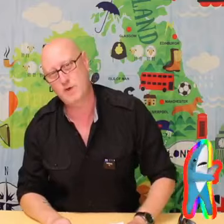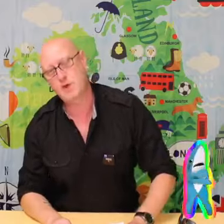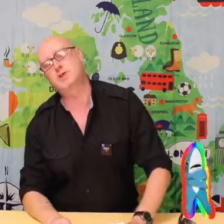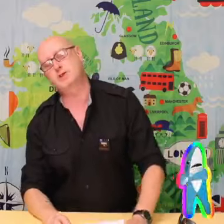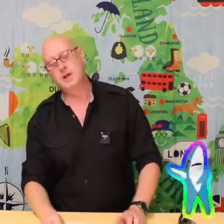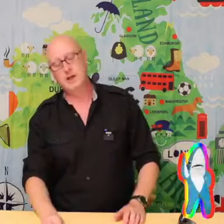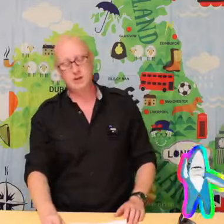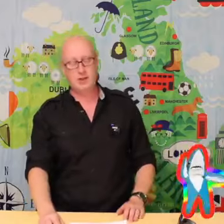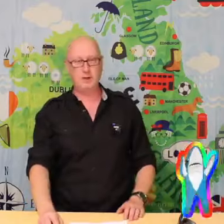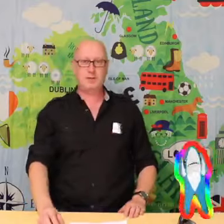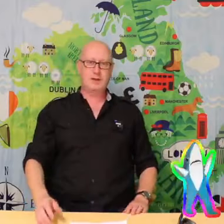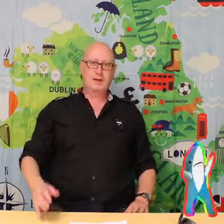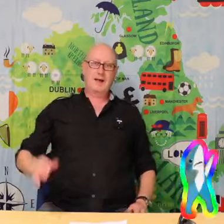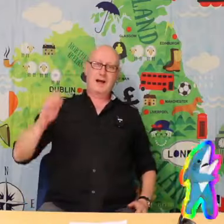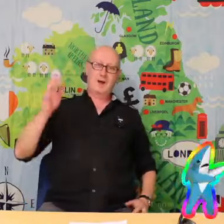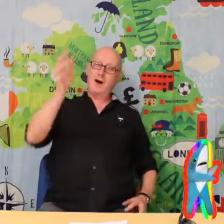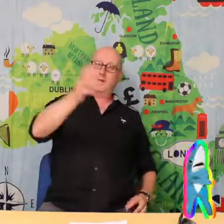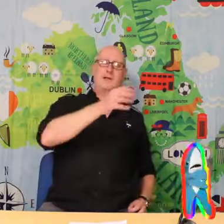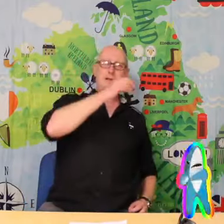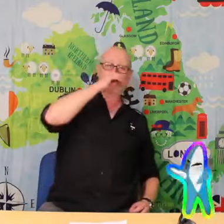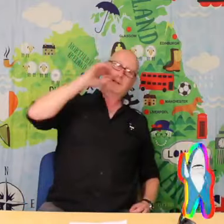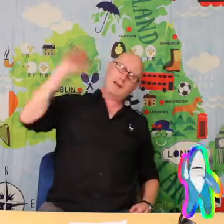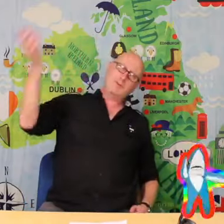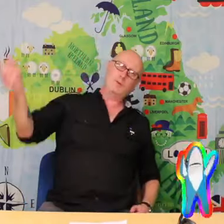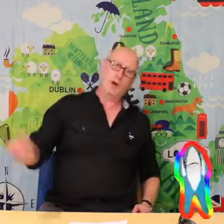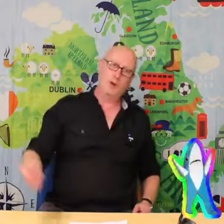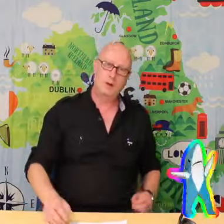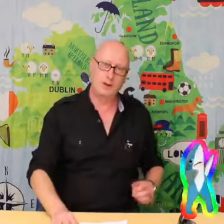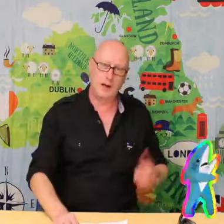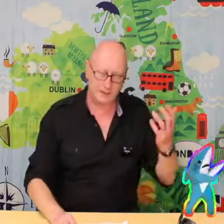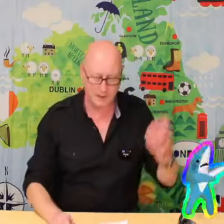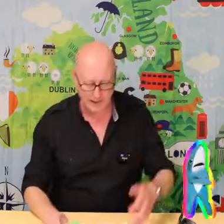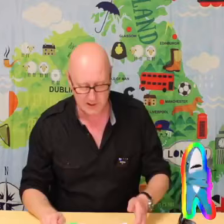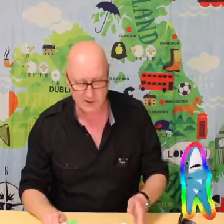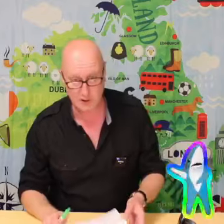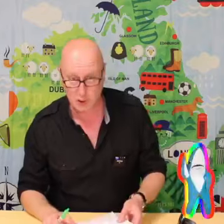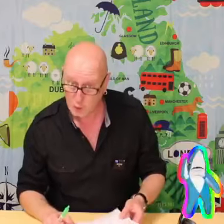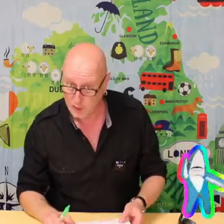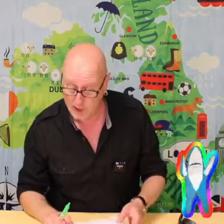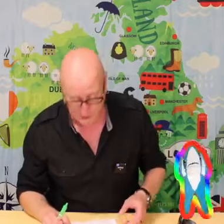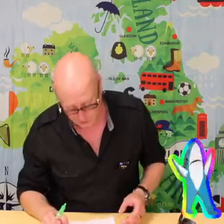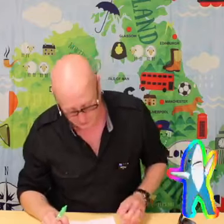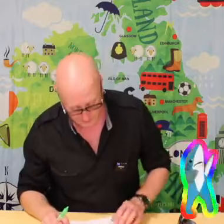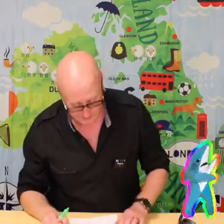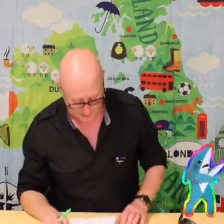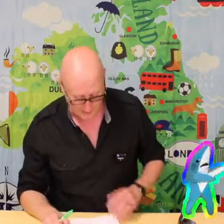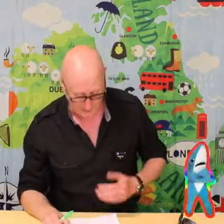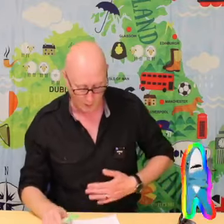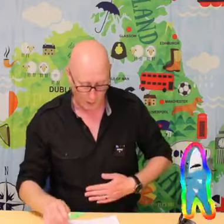first. Usually the last thing as well. I know, that's it. So I'm getting them out now, you know, in case I have to do the Nash a bit earlier. Okay,